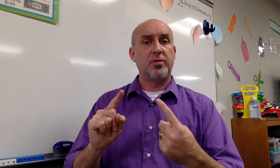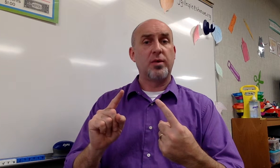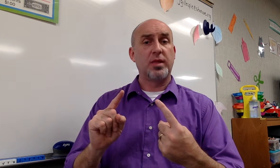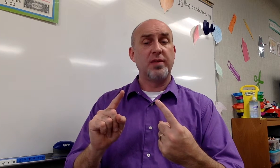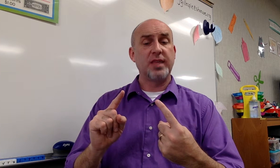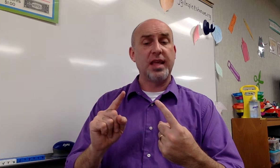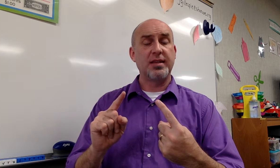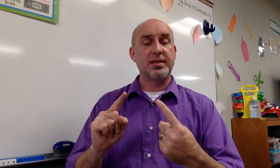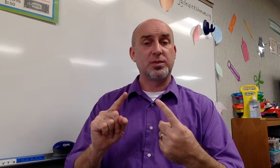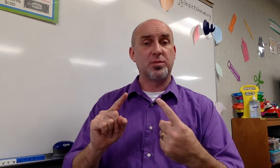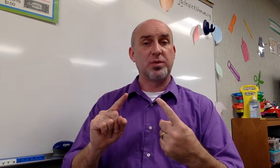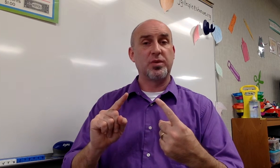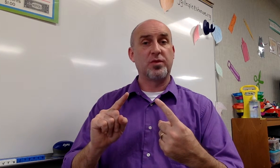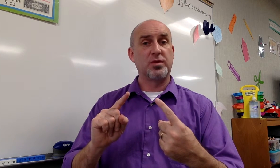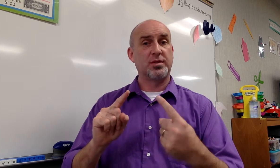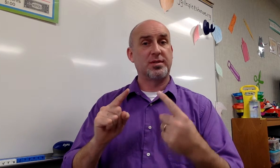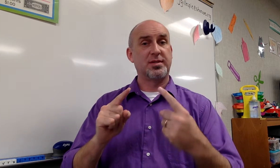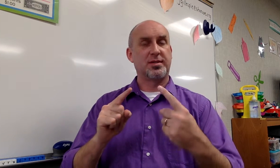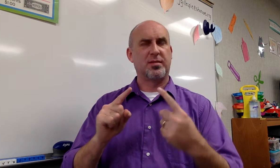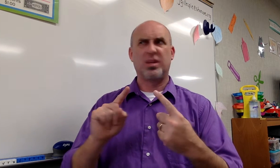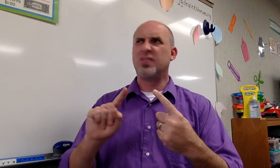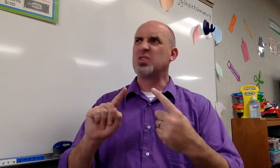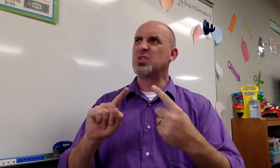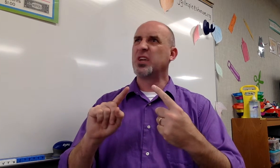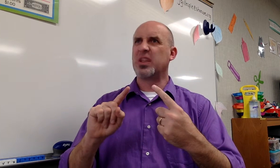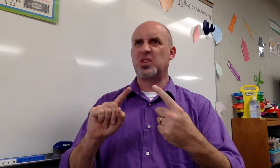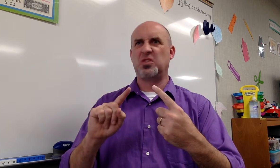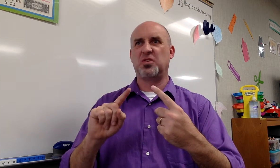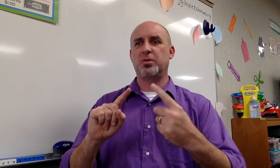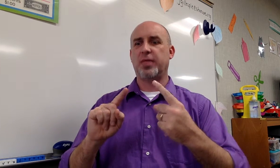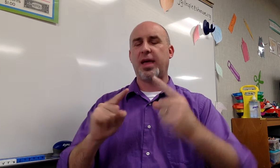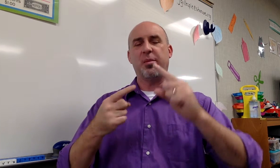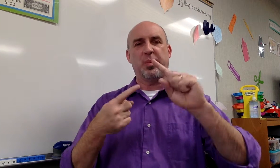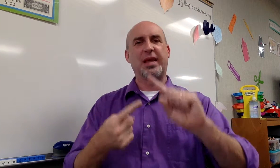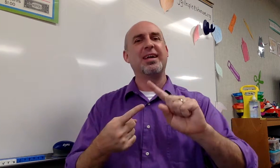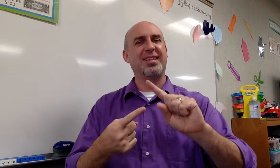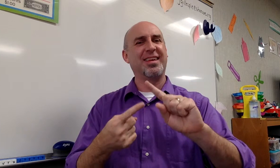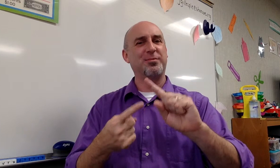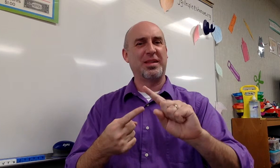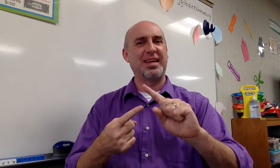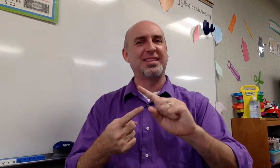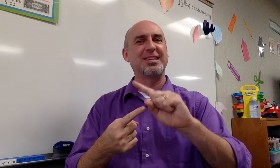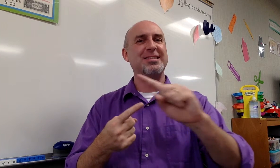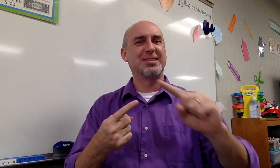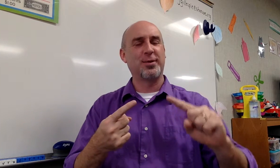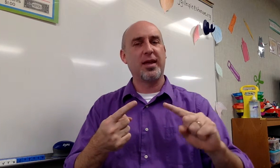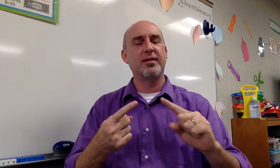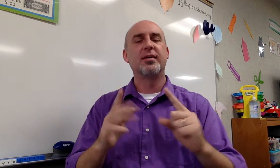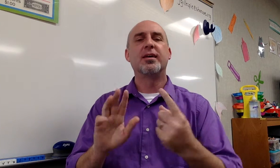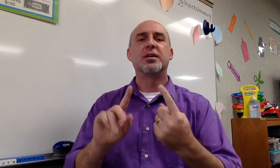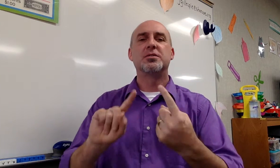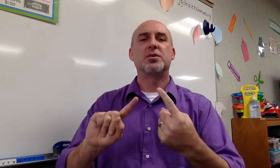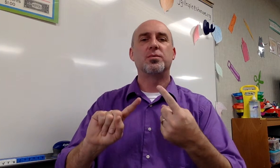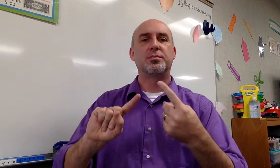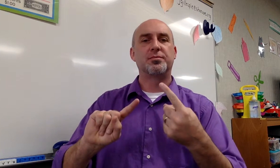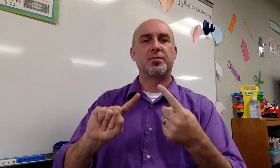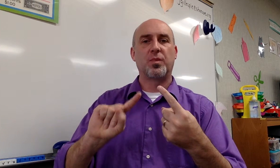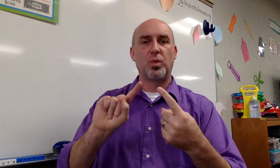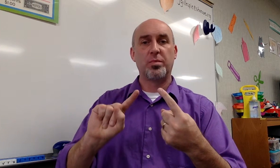were left-handed, this would be reversed. I'm not even sure I can do that, but it'd be like this, okay? So with my